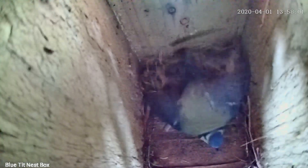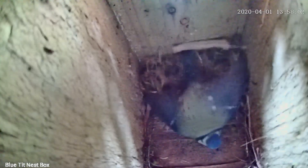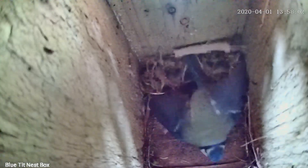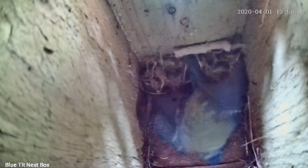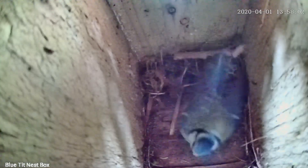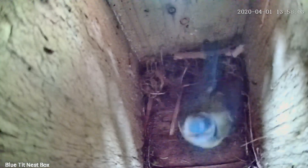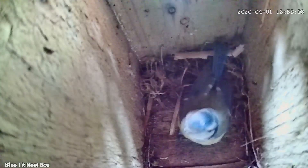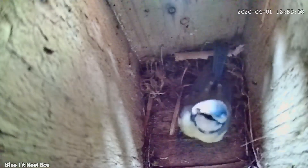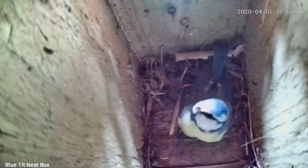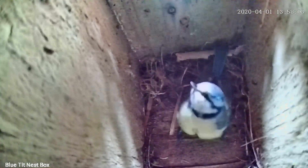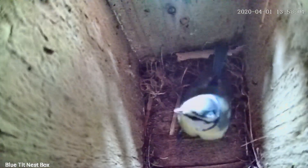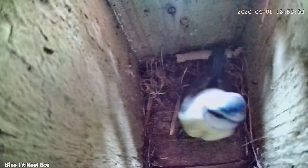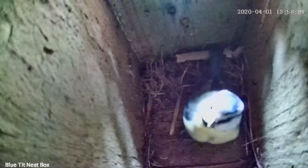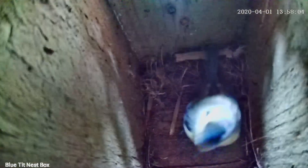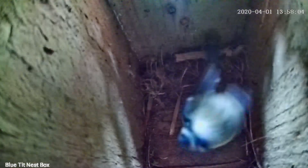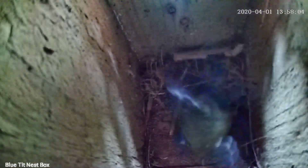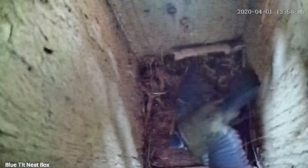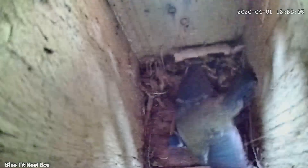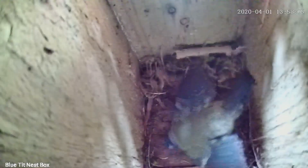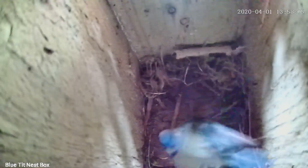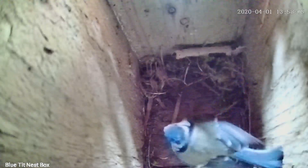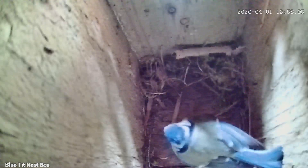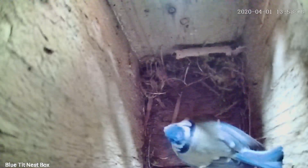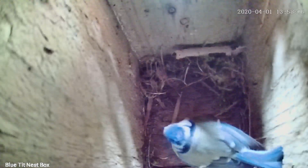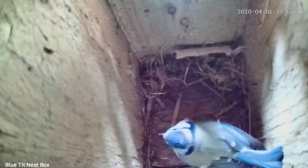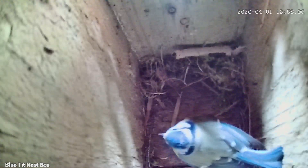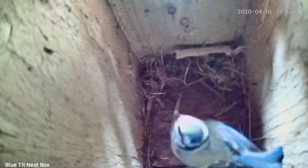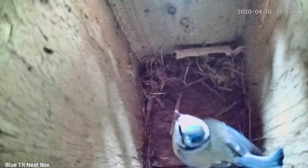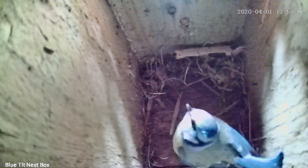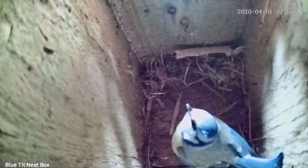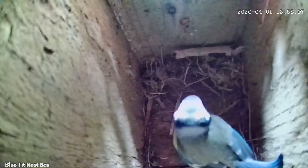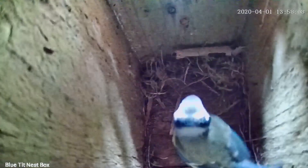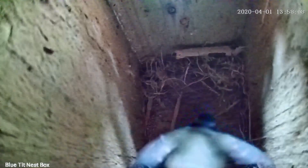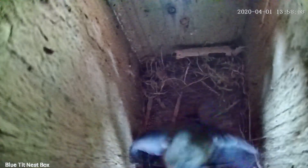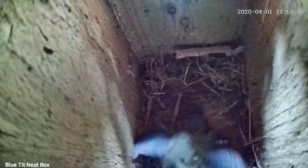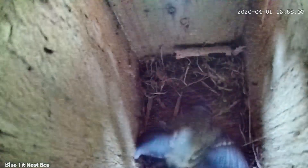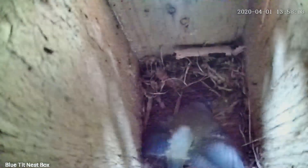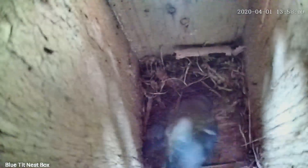back next time to tell people what you found out? Mm-hmm. Yes? Mm-hmm. Excellent. All right,